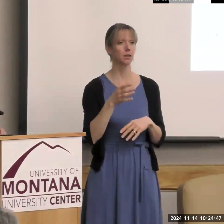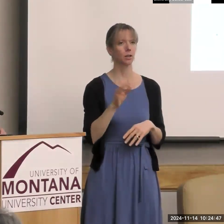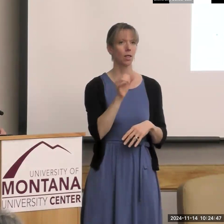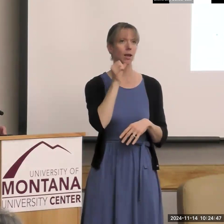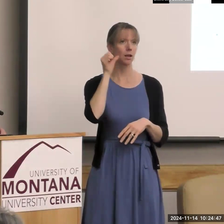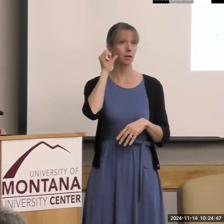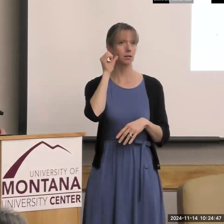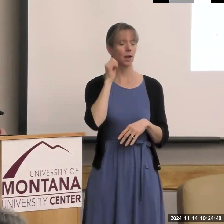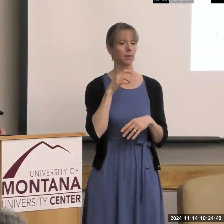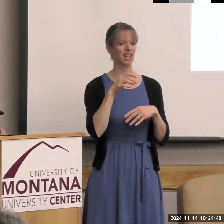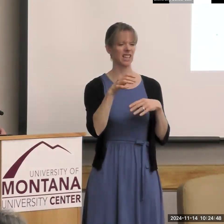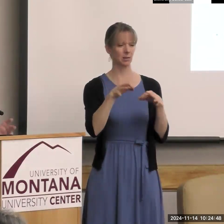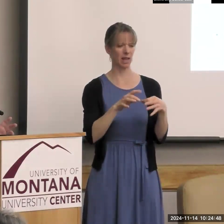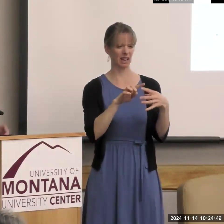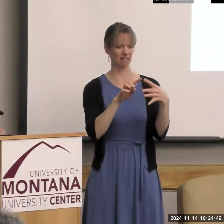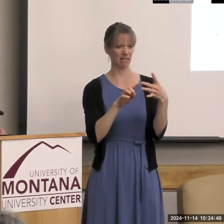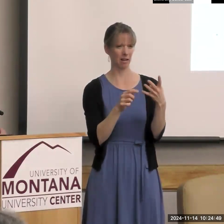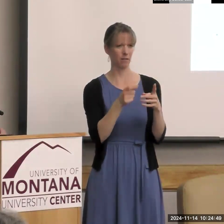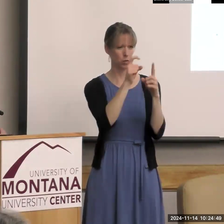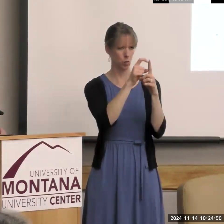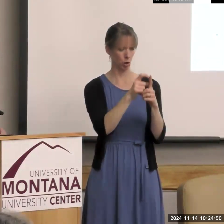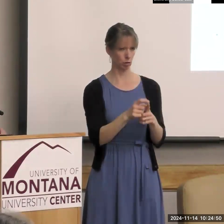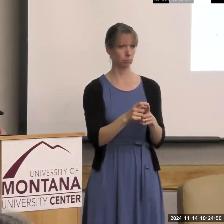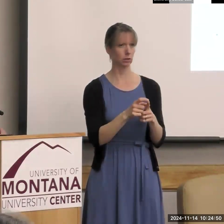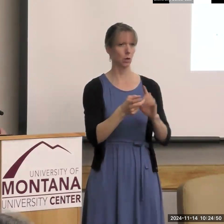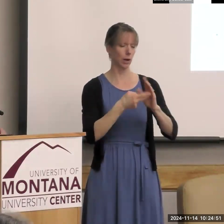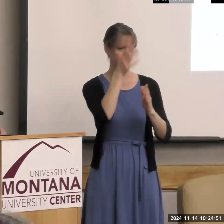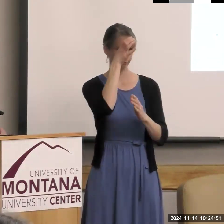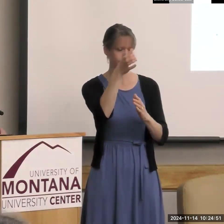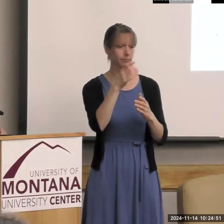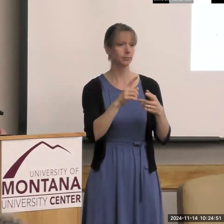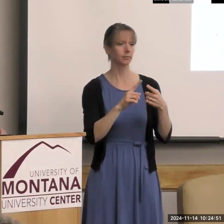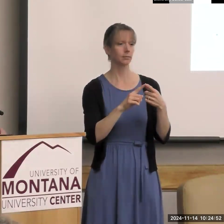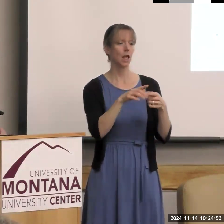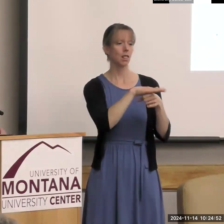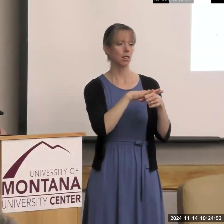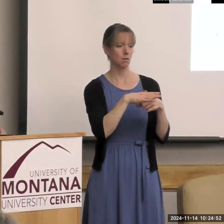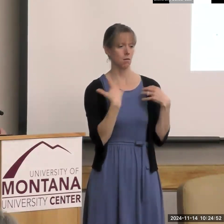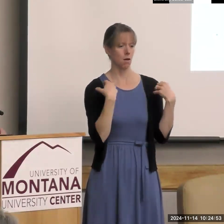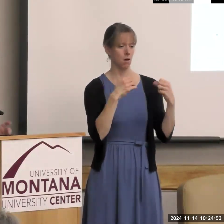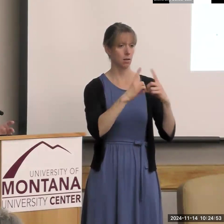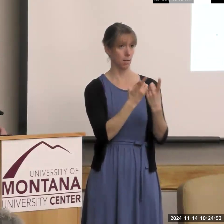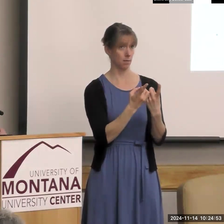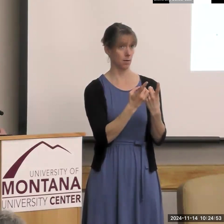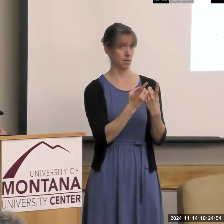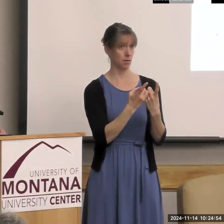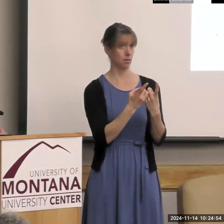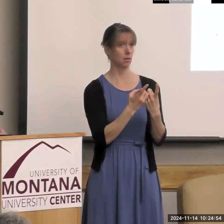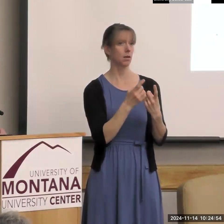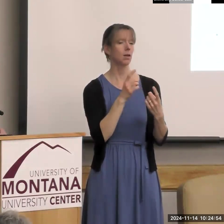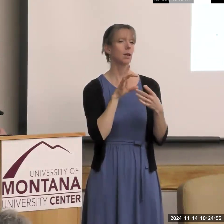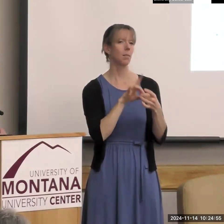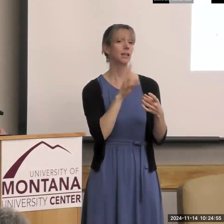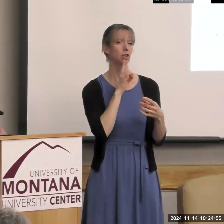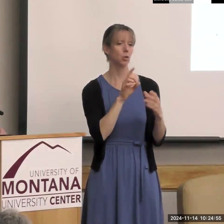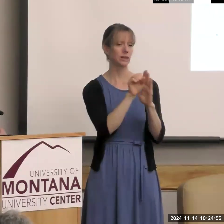defining a couple of different terms or concepts. First, a local health department. This actually applies to state health departments as